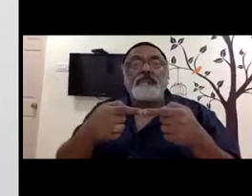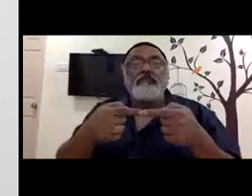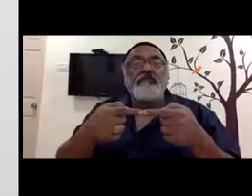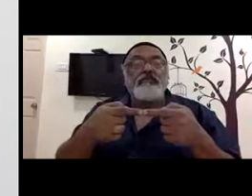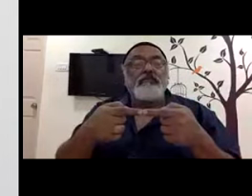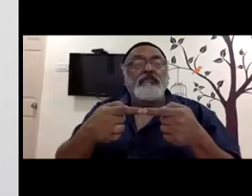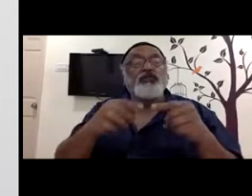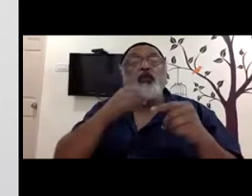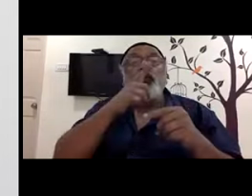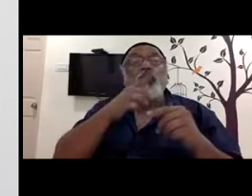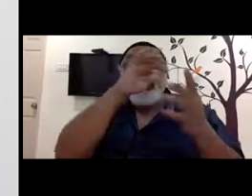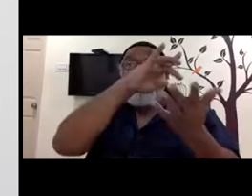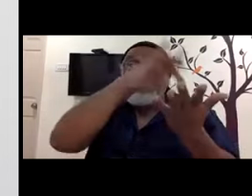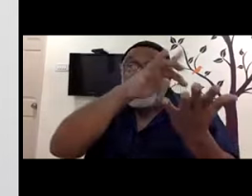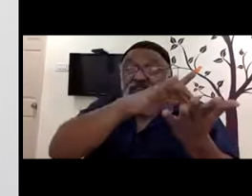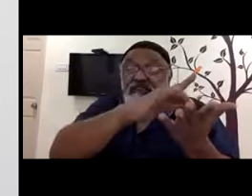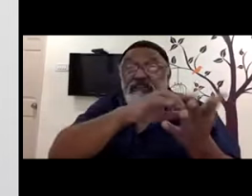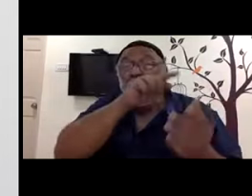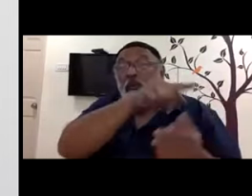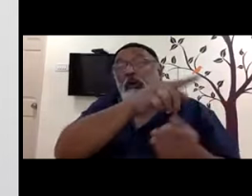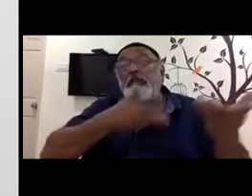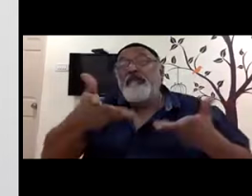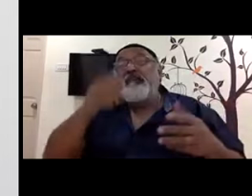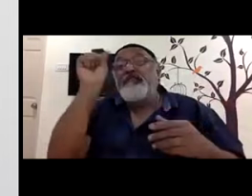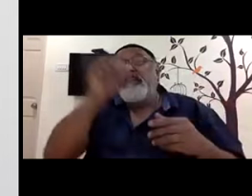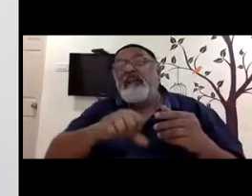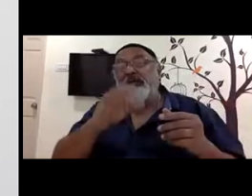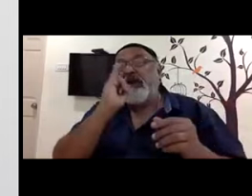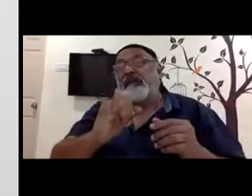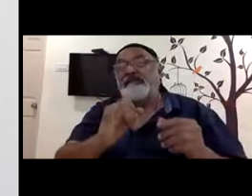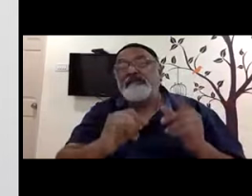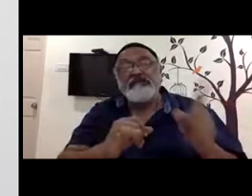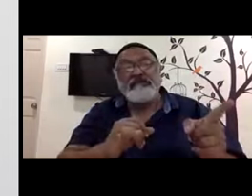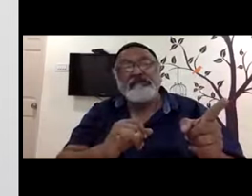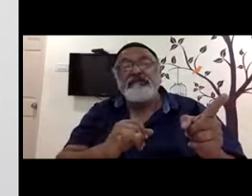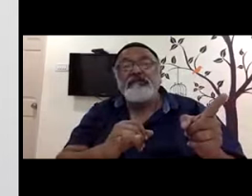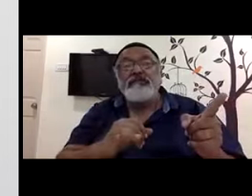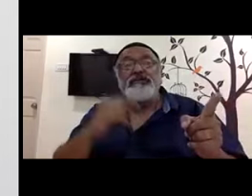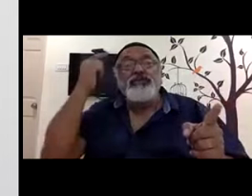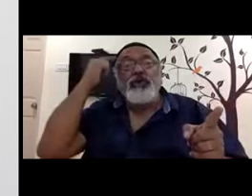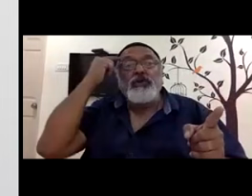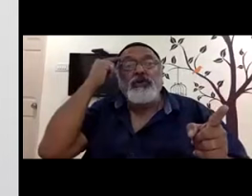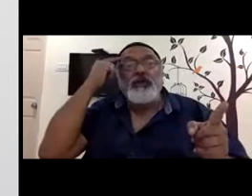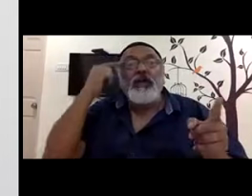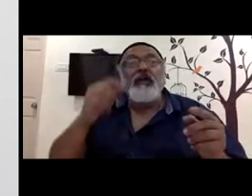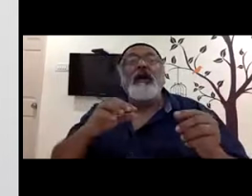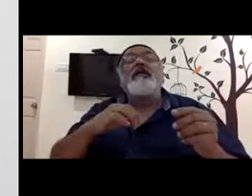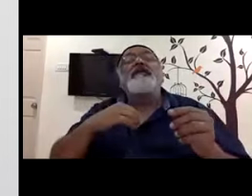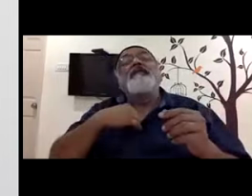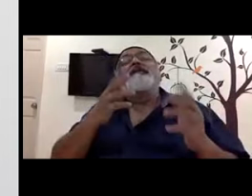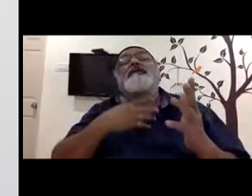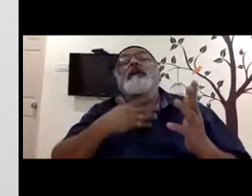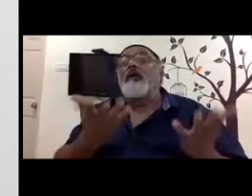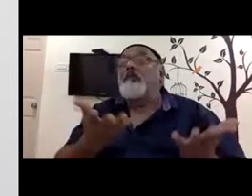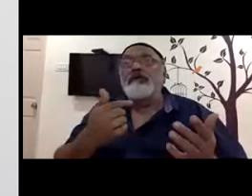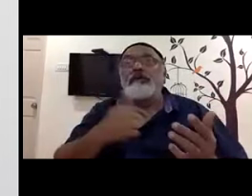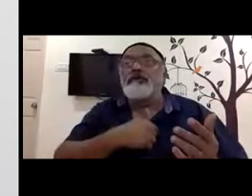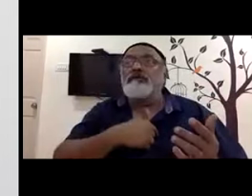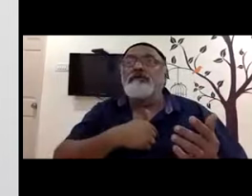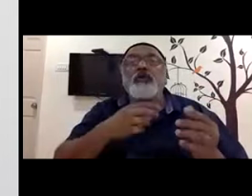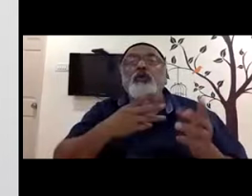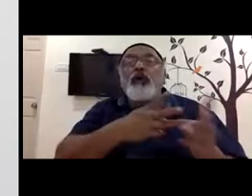particular place to be with bad attitude. However, that might not be true, and bad attitude may not have to do anything with